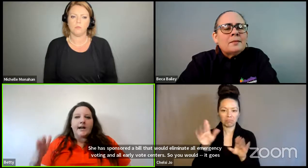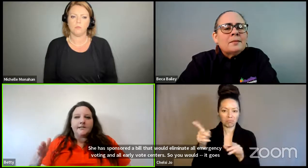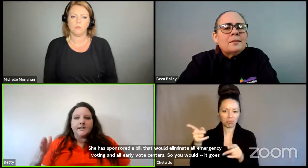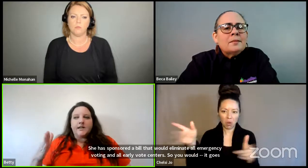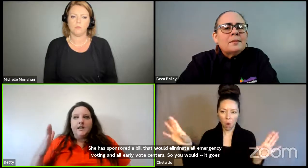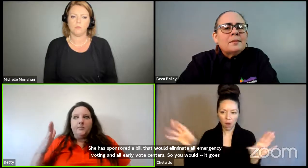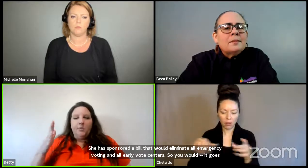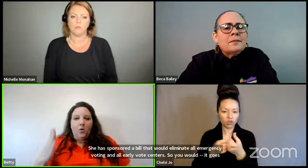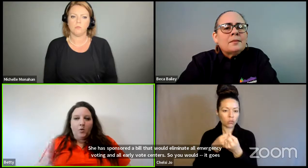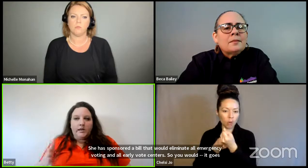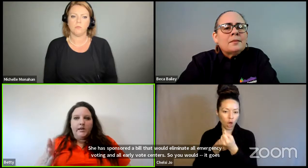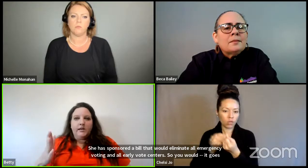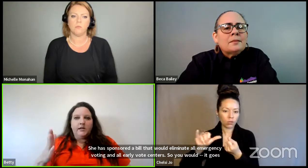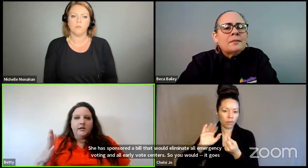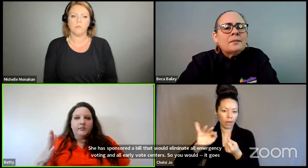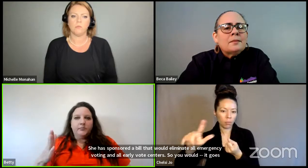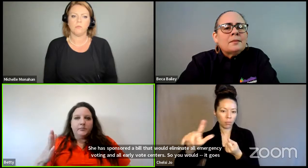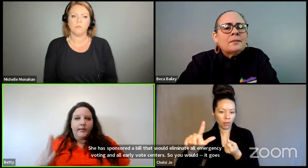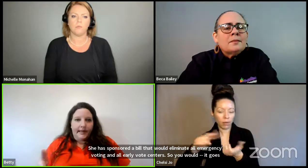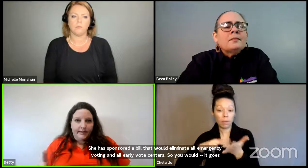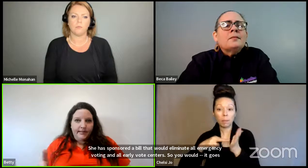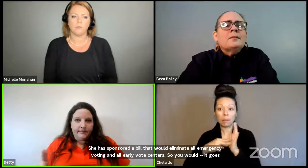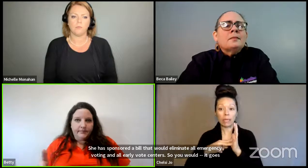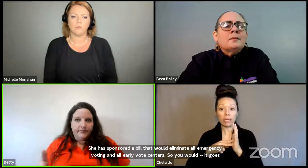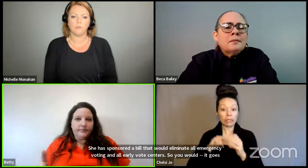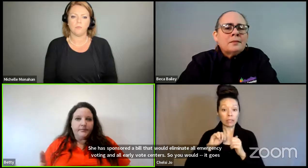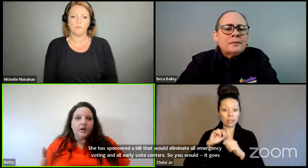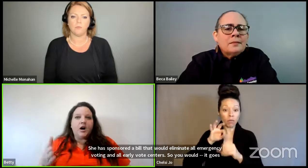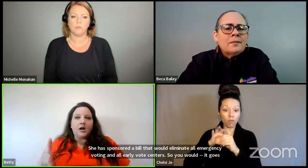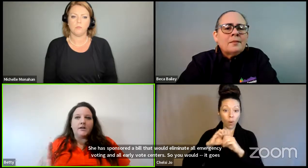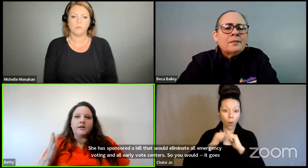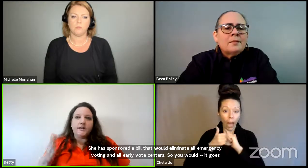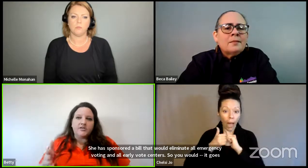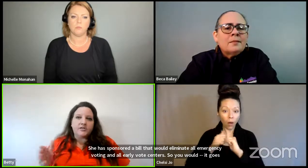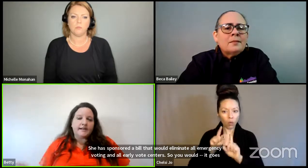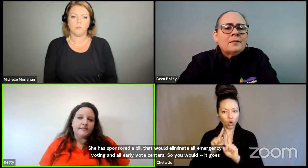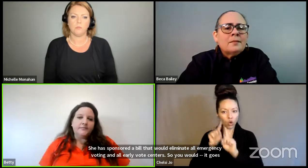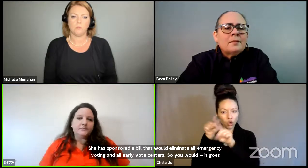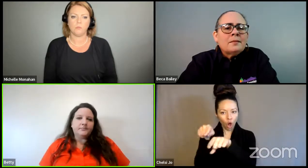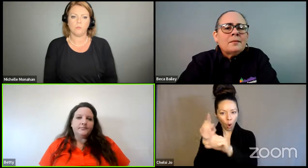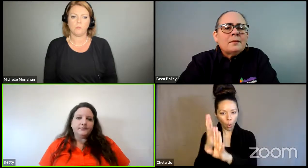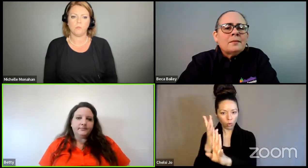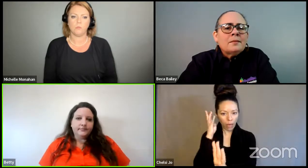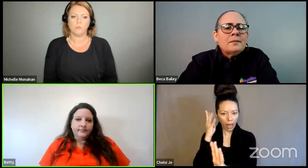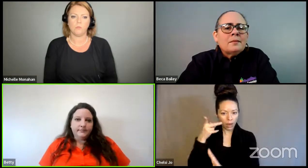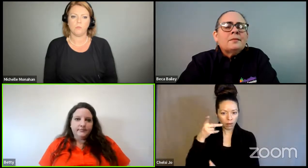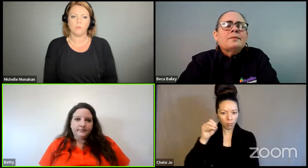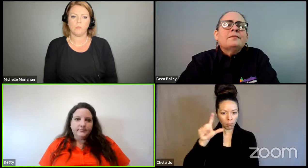is at a polling place on election day.